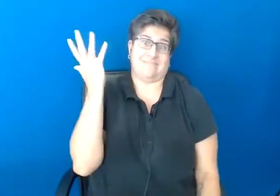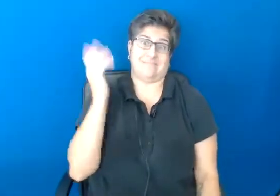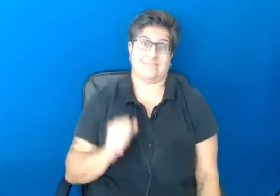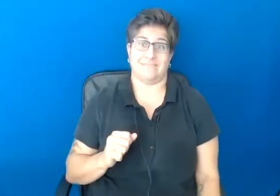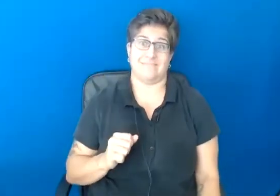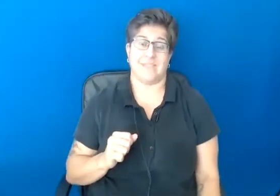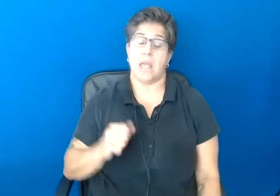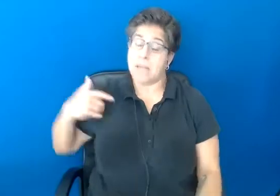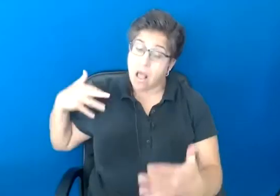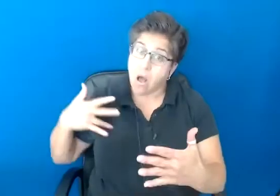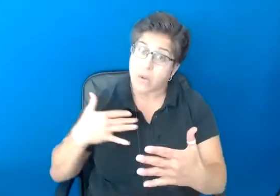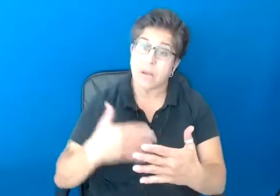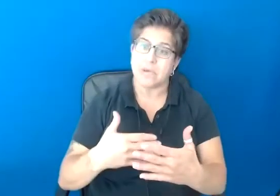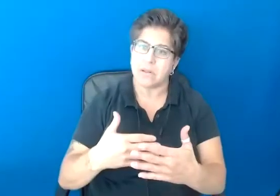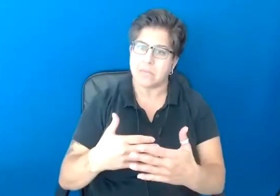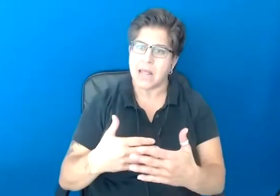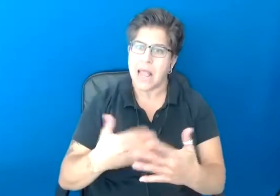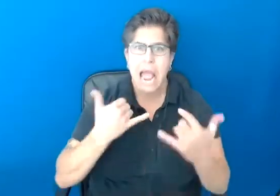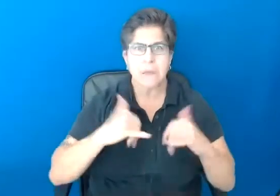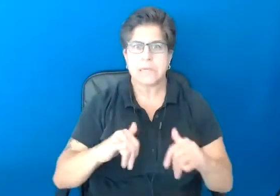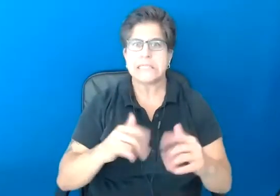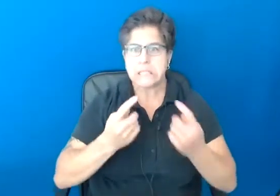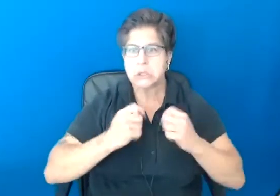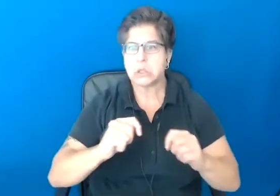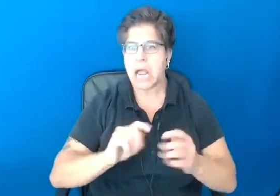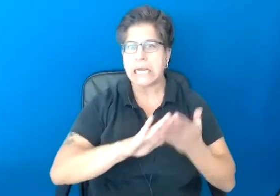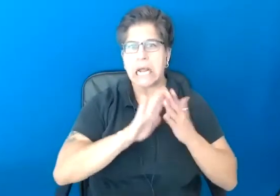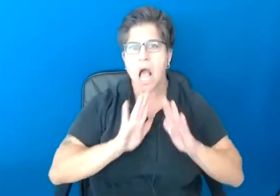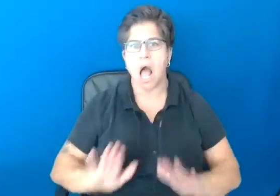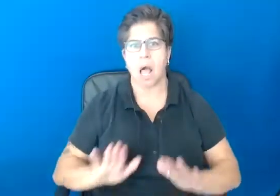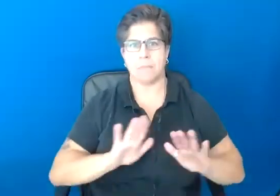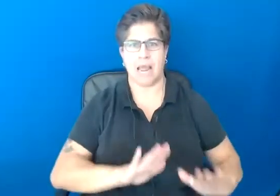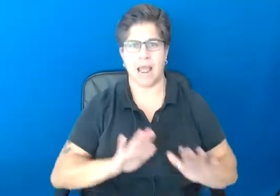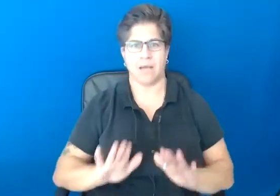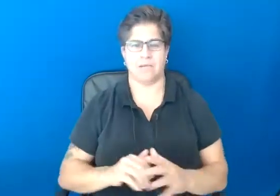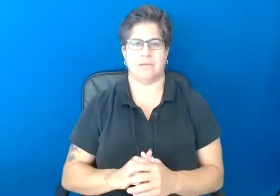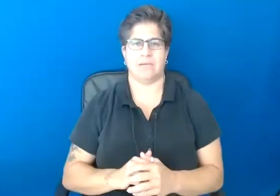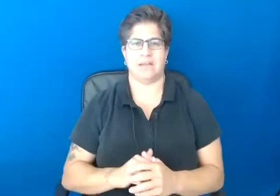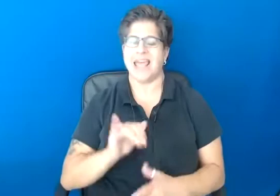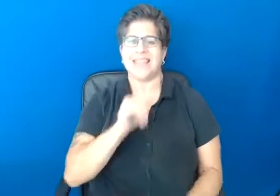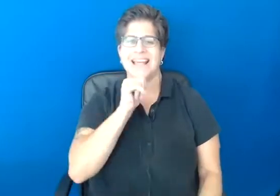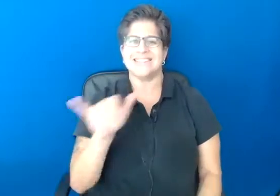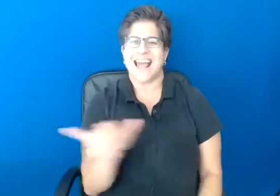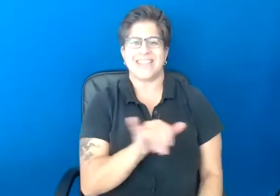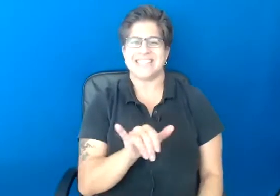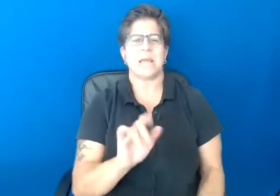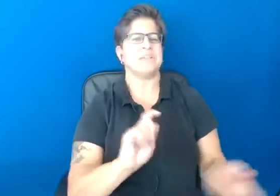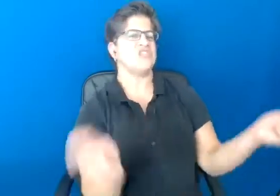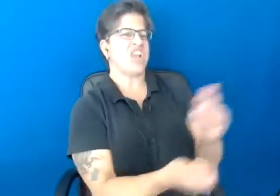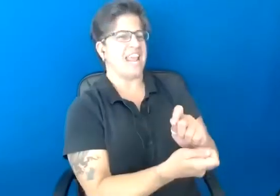same as changing. It's not the same as changing actions or attitudes, but it was just getting